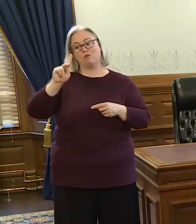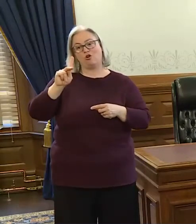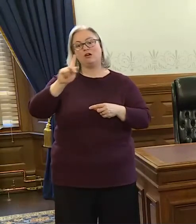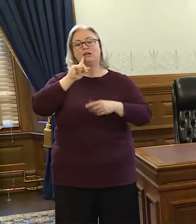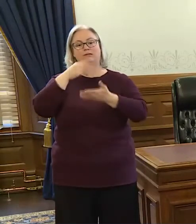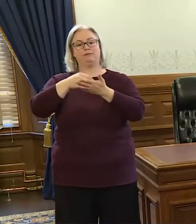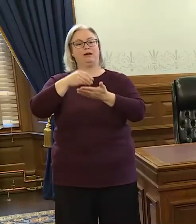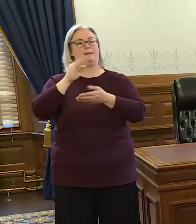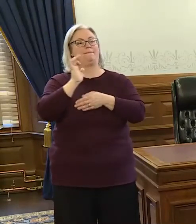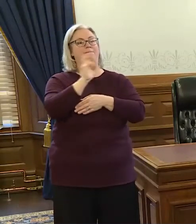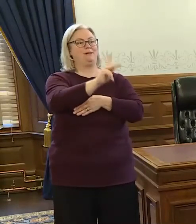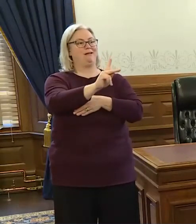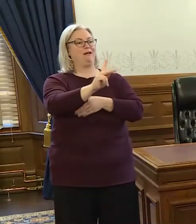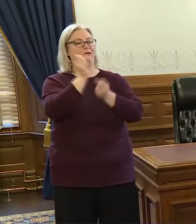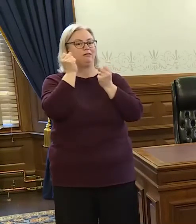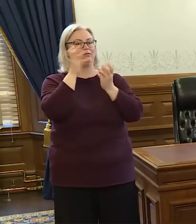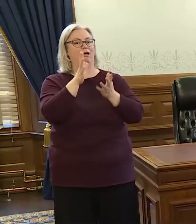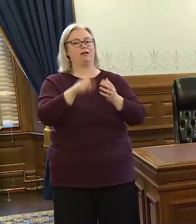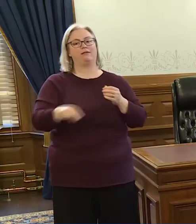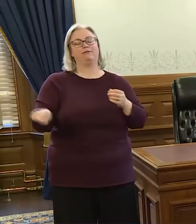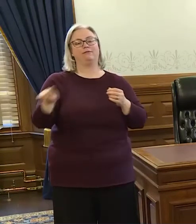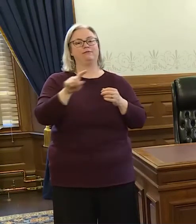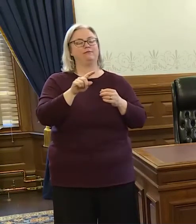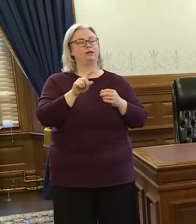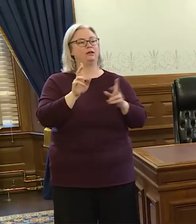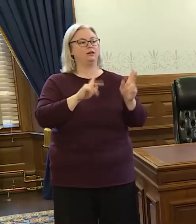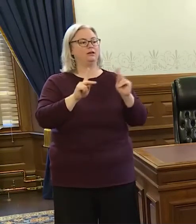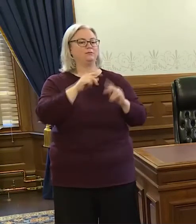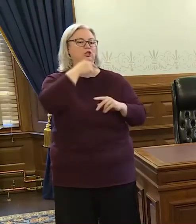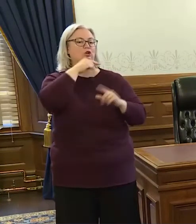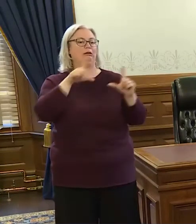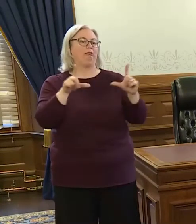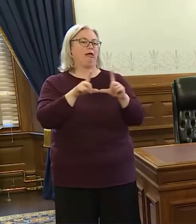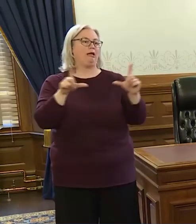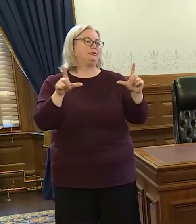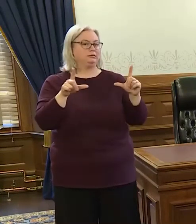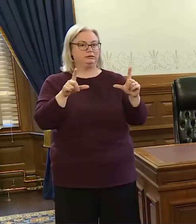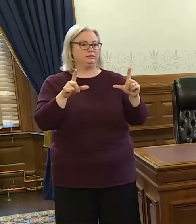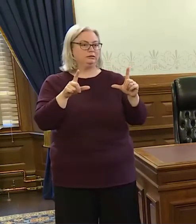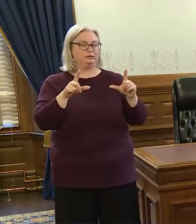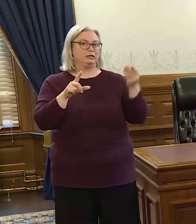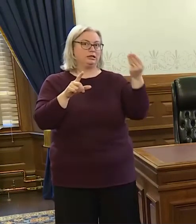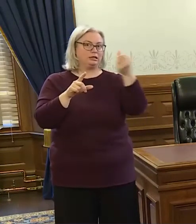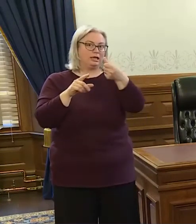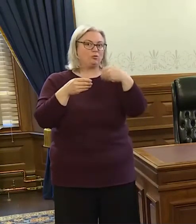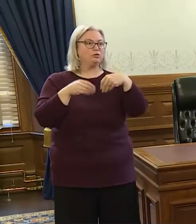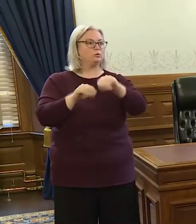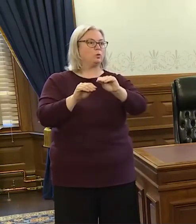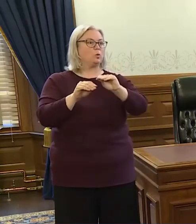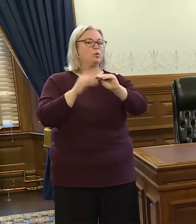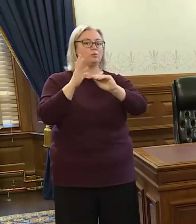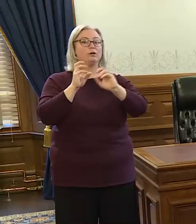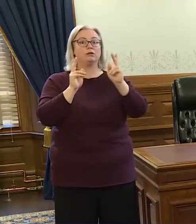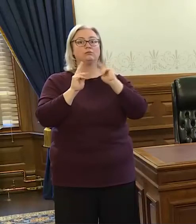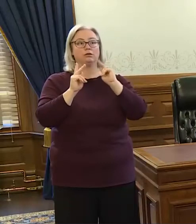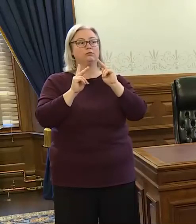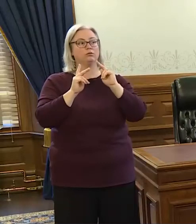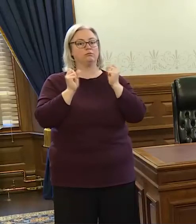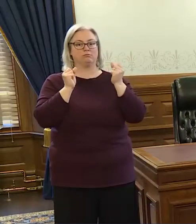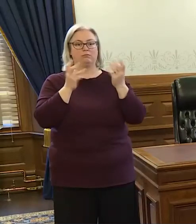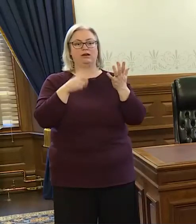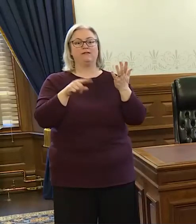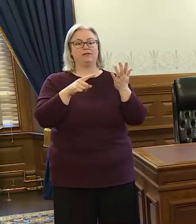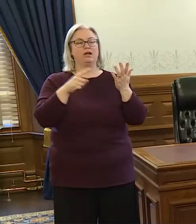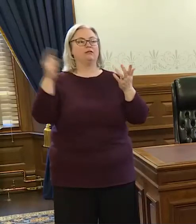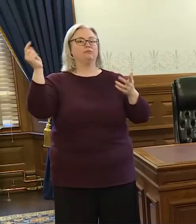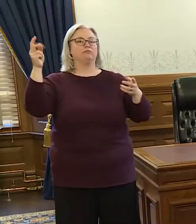refunding, you know, a lot of turkey licenses that were sold because people, a lot of them